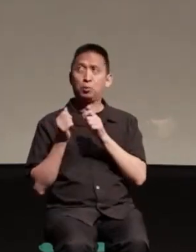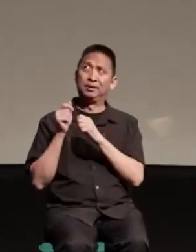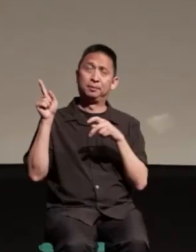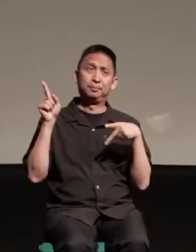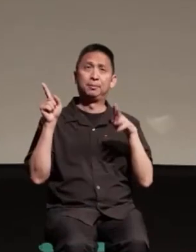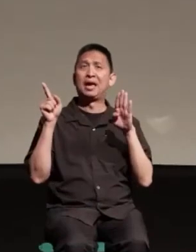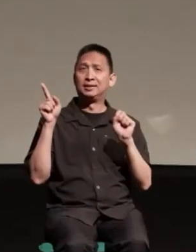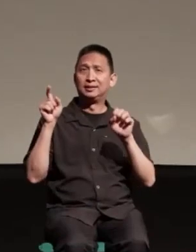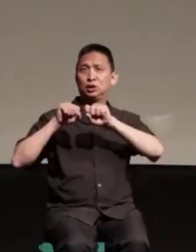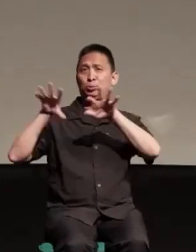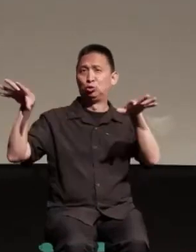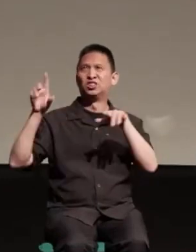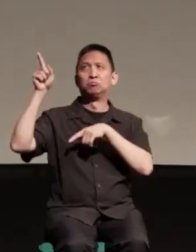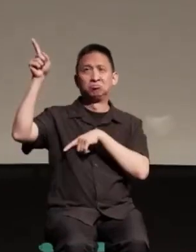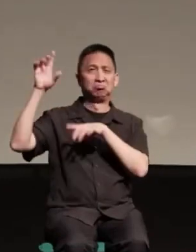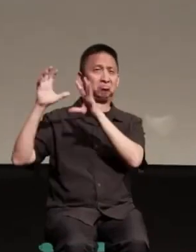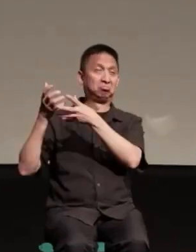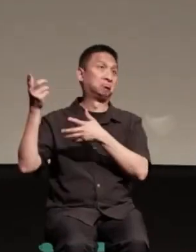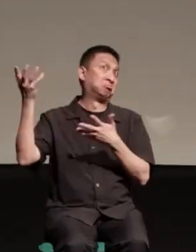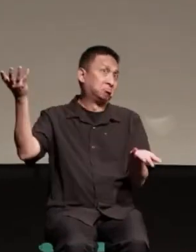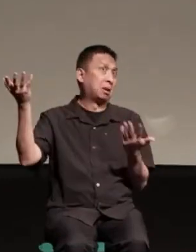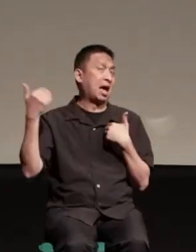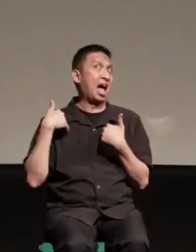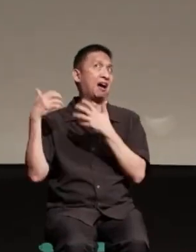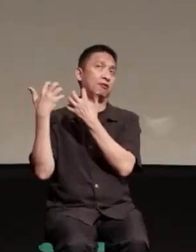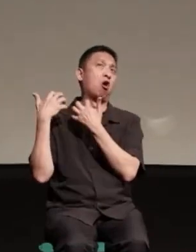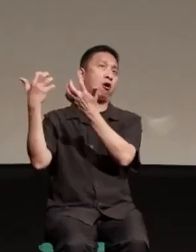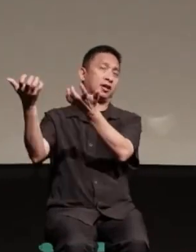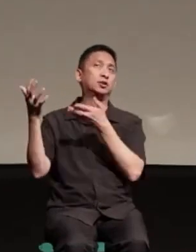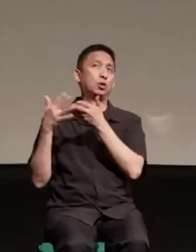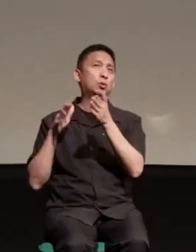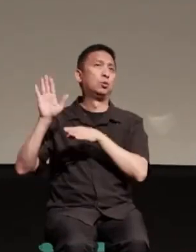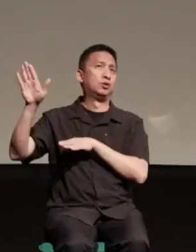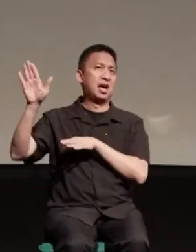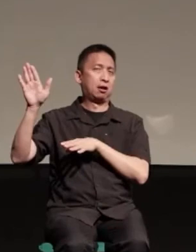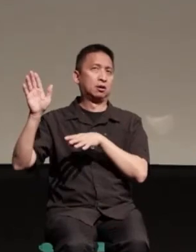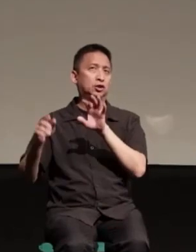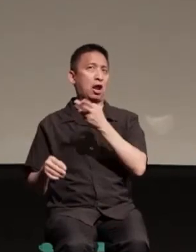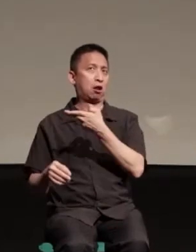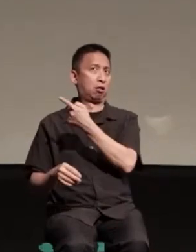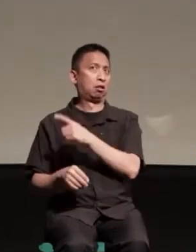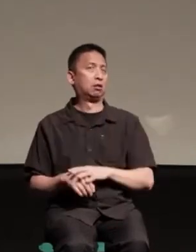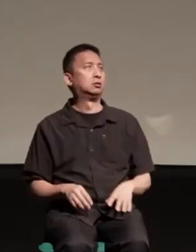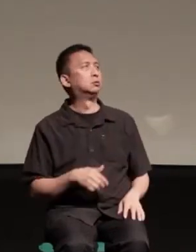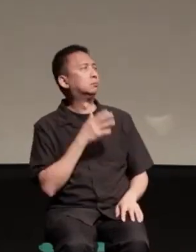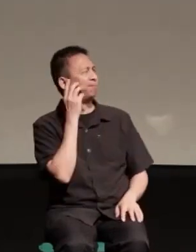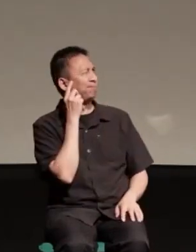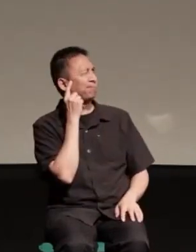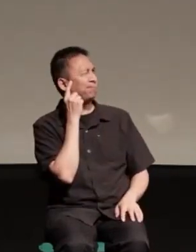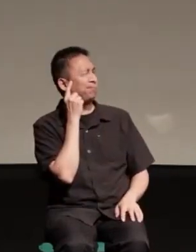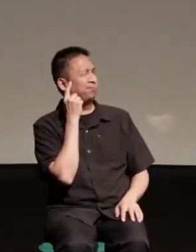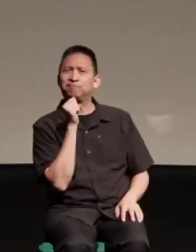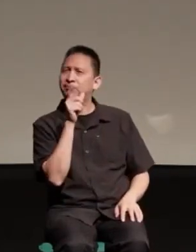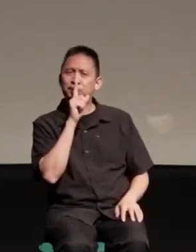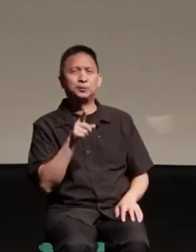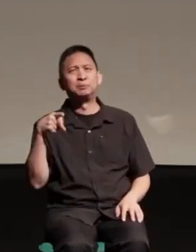I think I could see an audience for it through their Amazon Prime channel. I don't know. I know they didn't